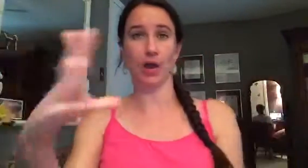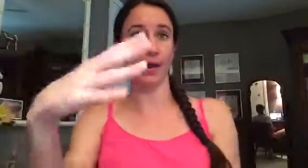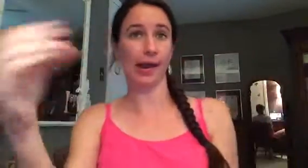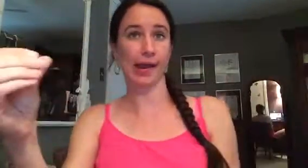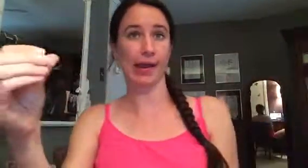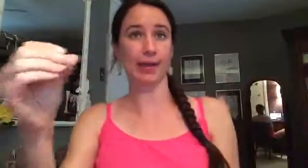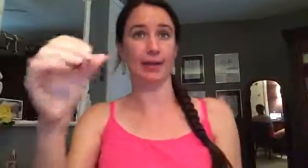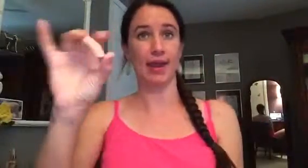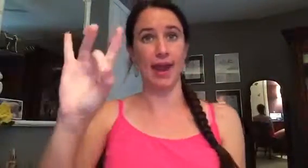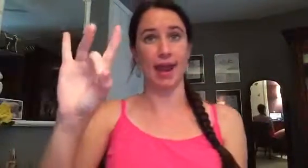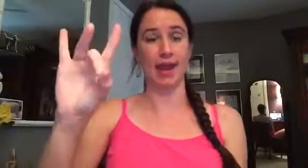tall.